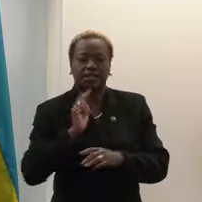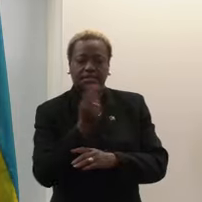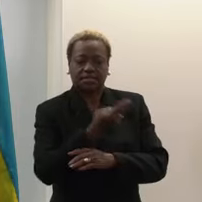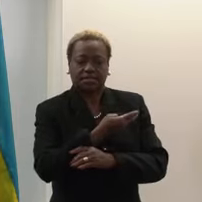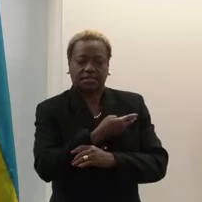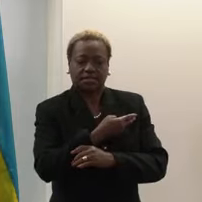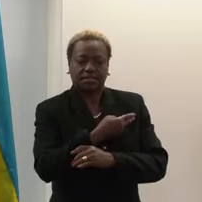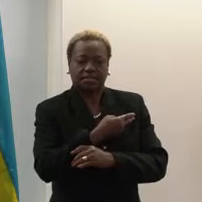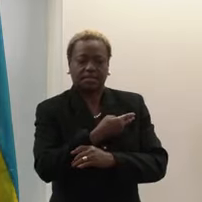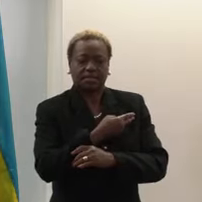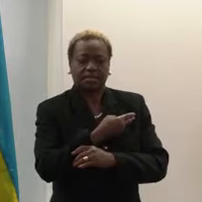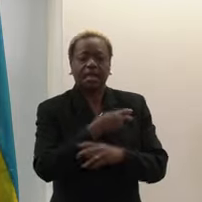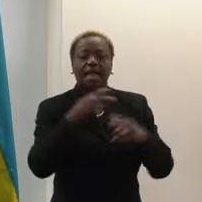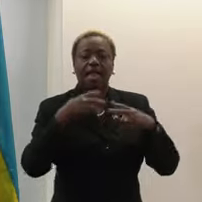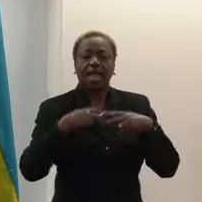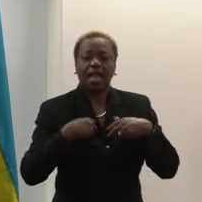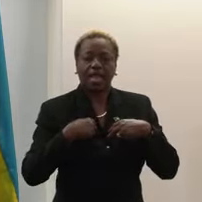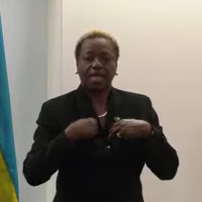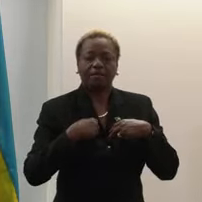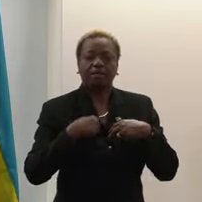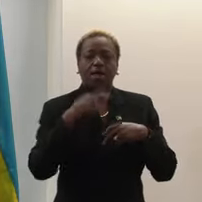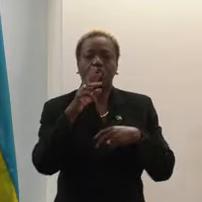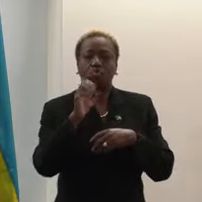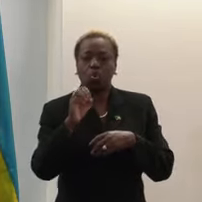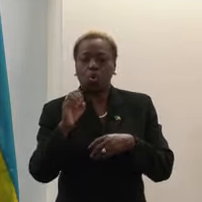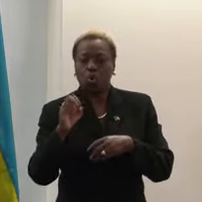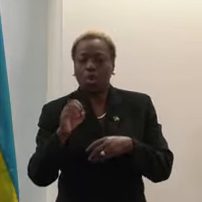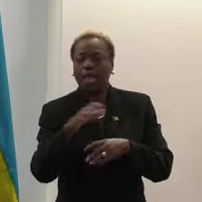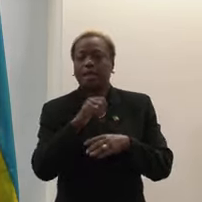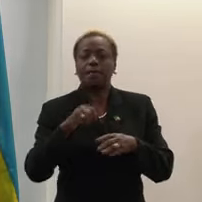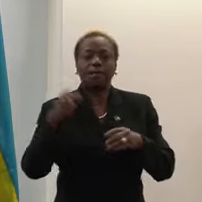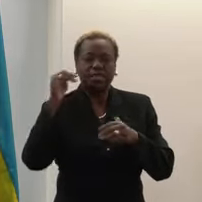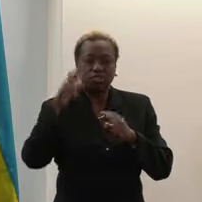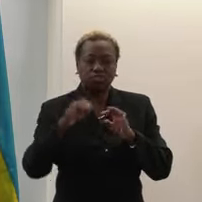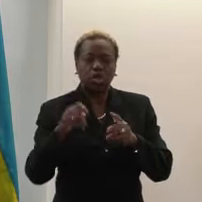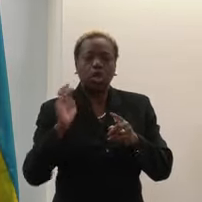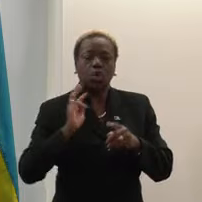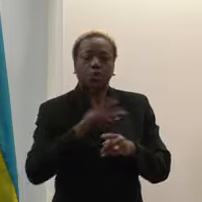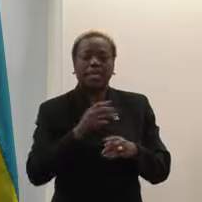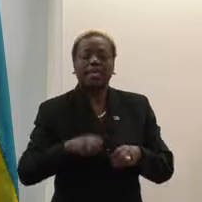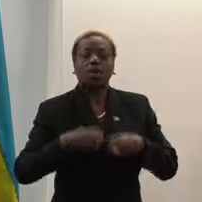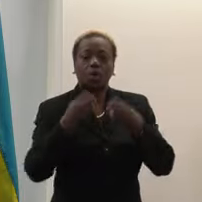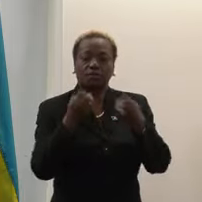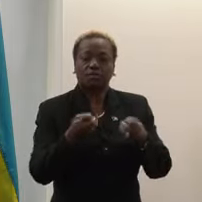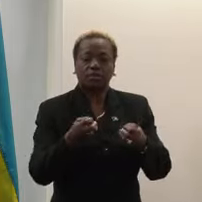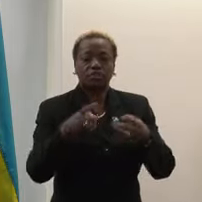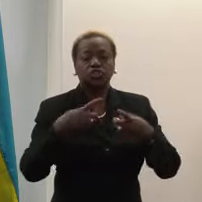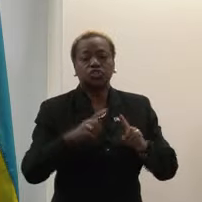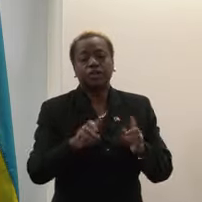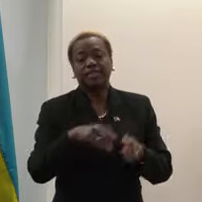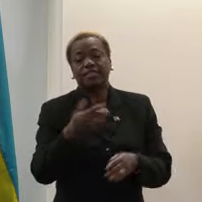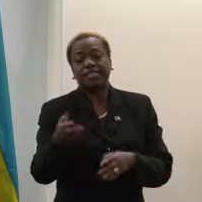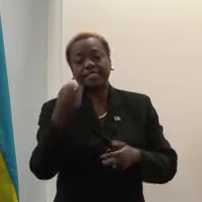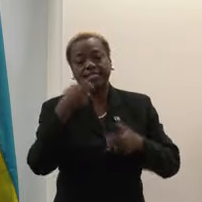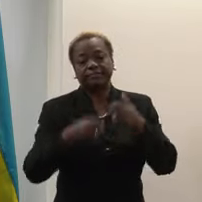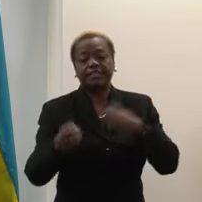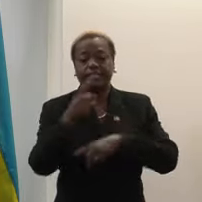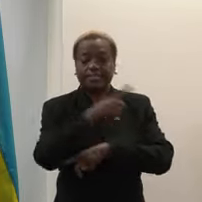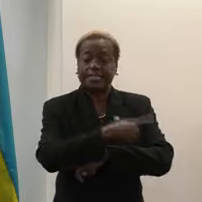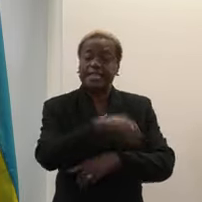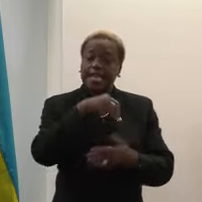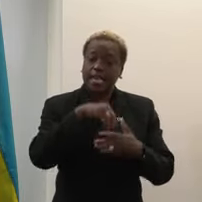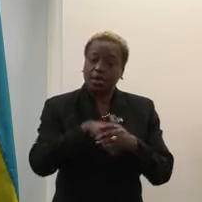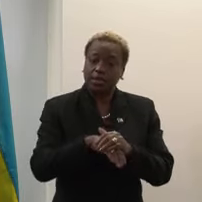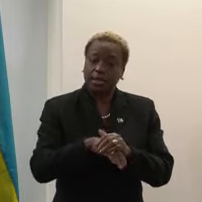Each of us have a role and a ministry we can offer during these difficult days, including